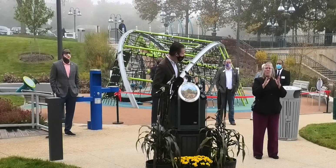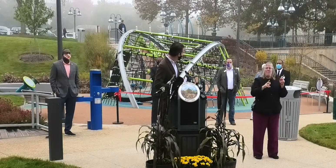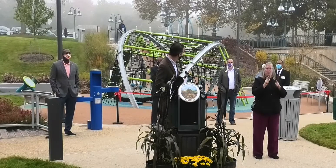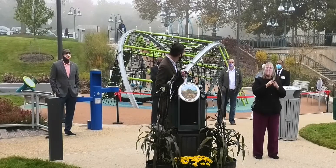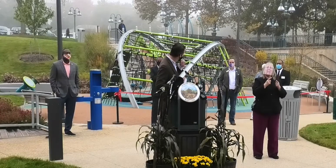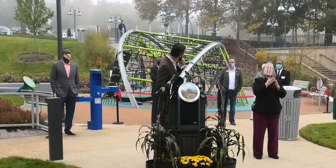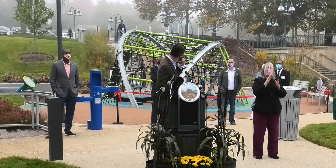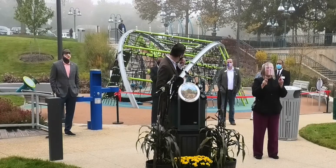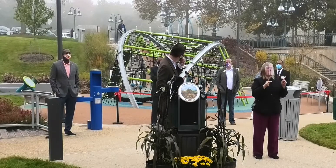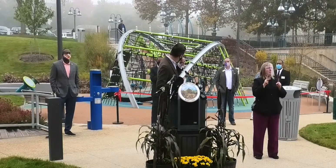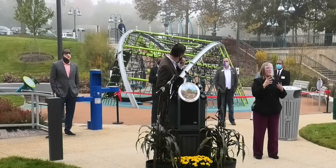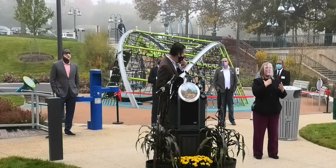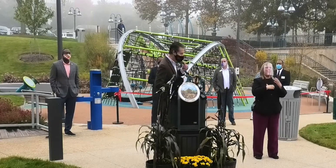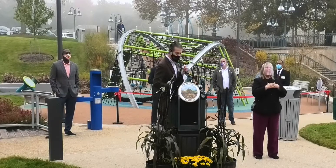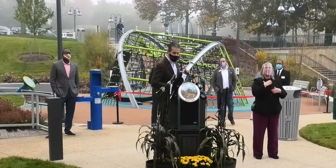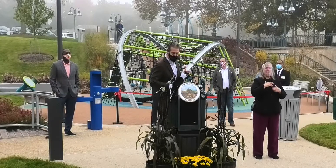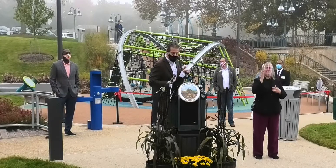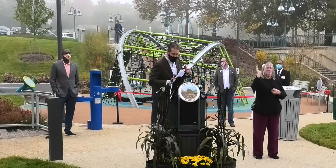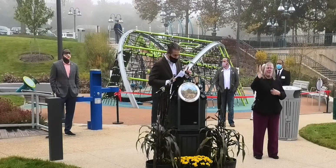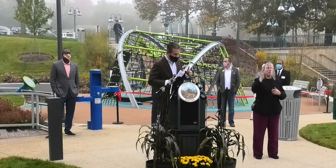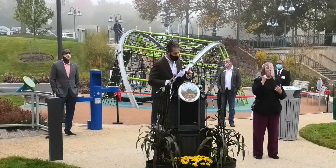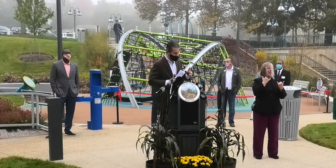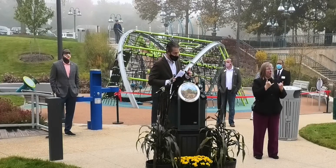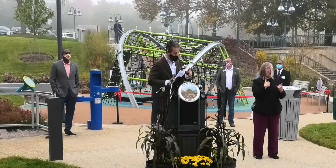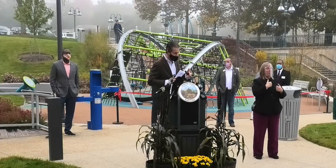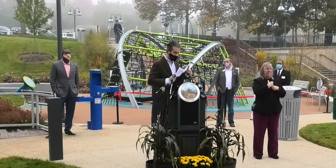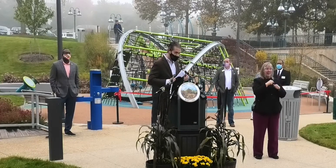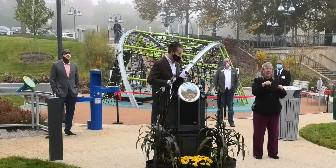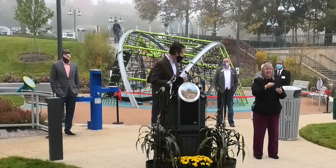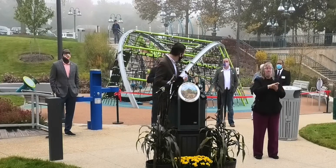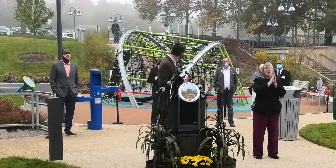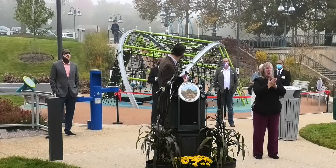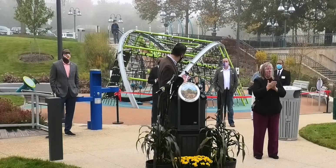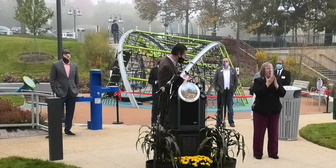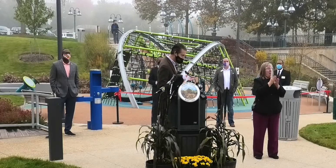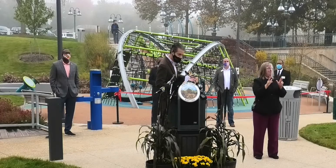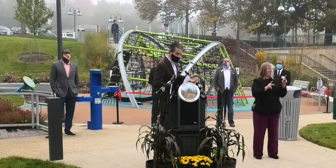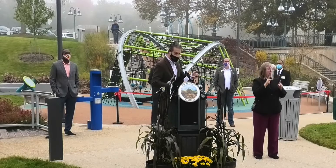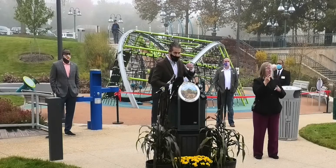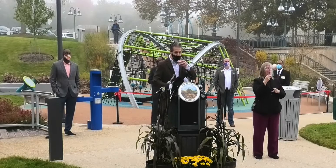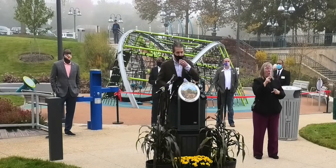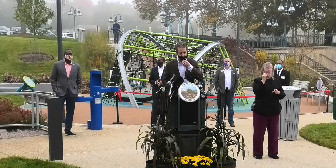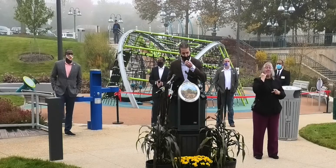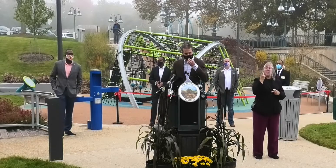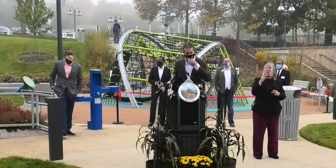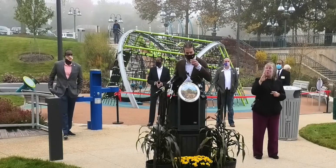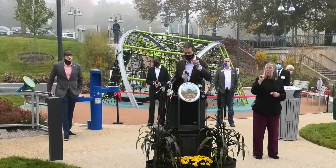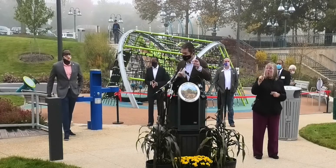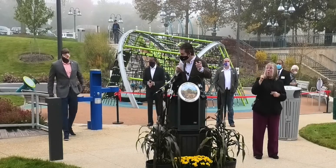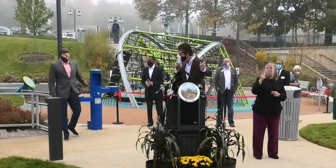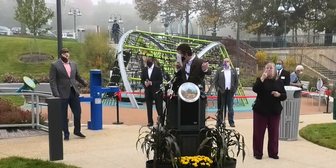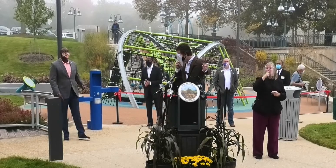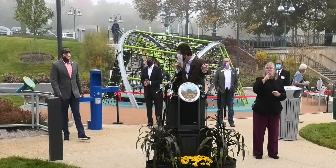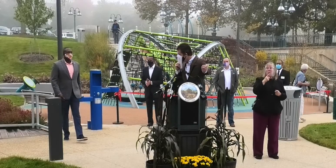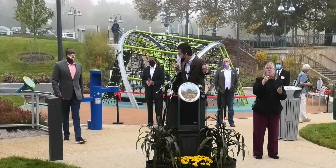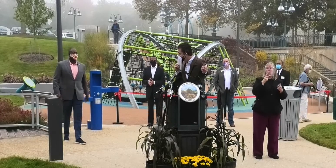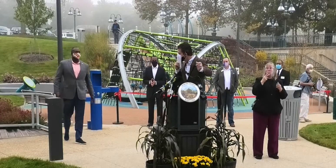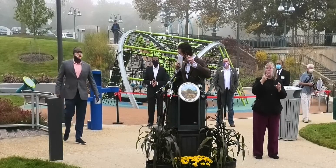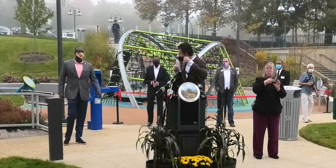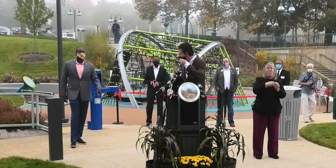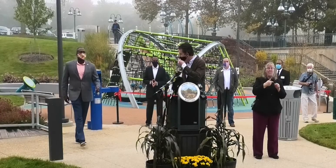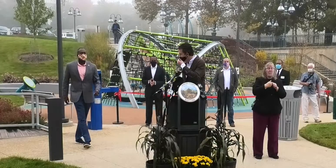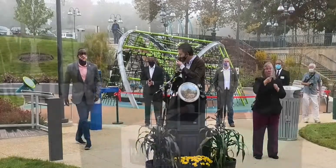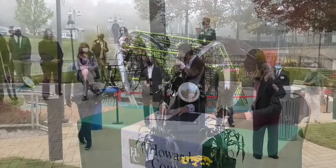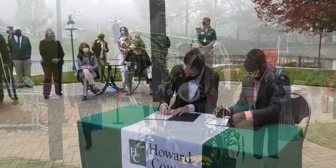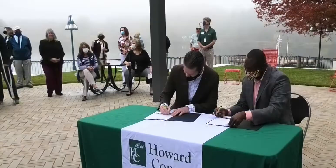you. And now, I'm going to actually make this a public park, and let's, if Dr. Ball, if you would join me over at the signing table